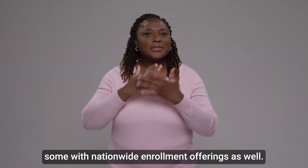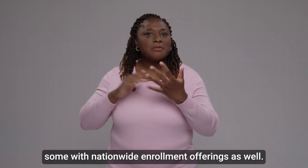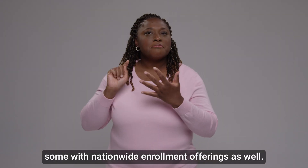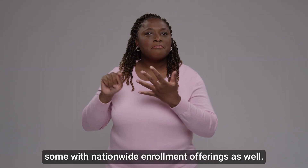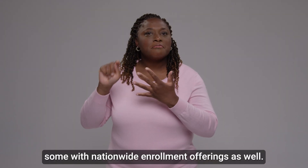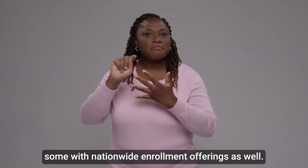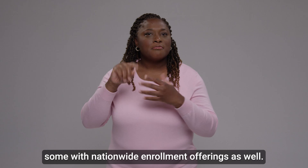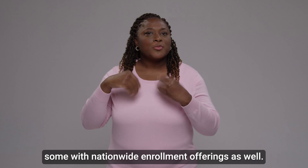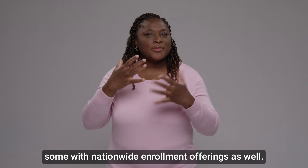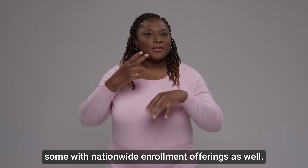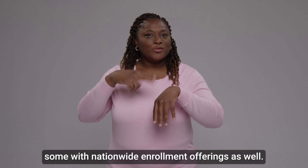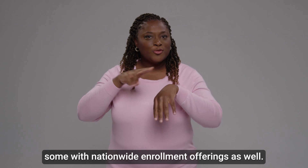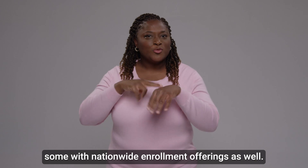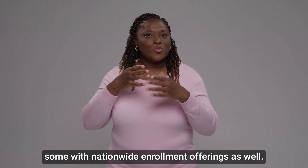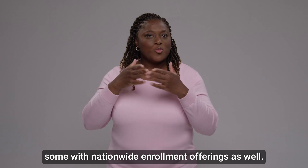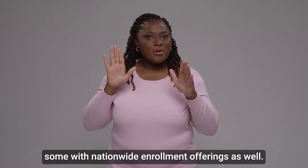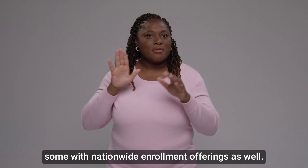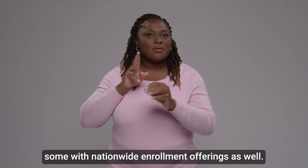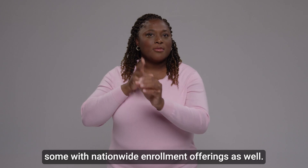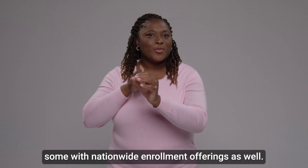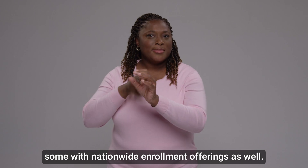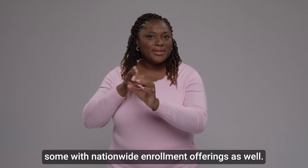some with nationwide enrollment offerings as well.